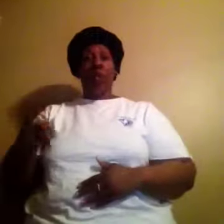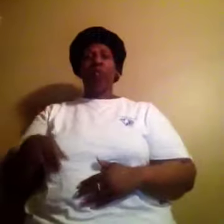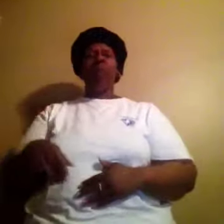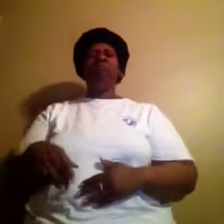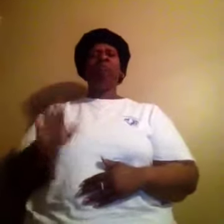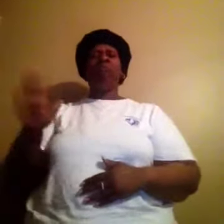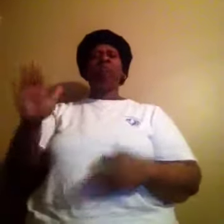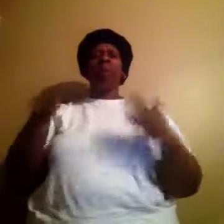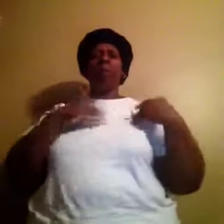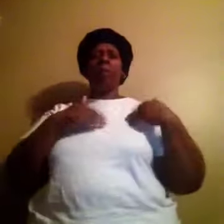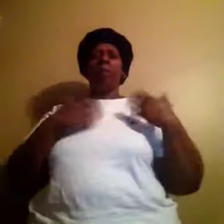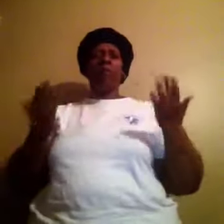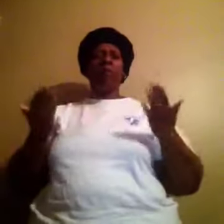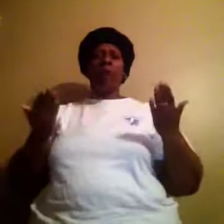job duty?